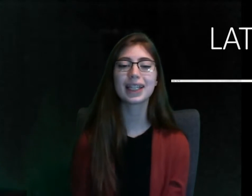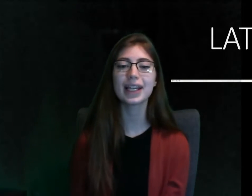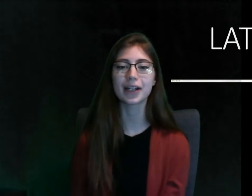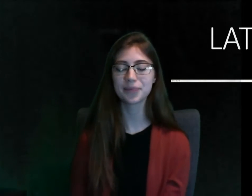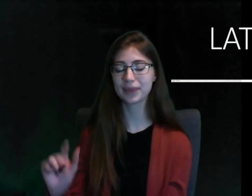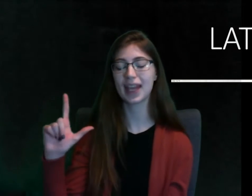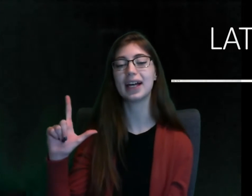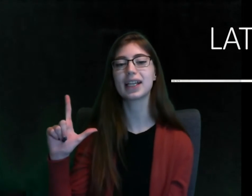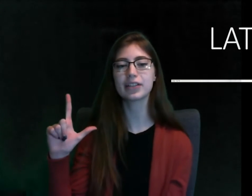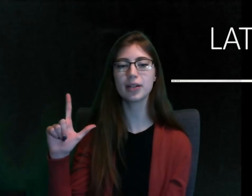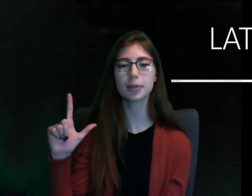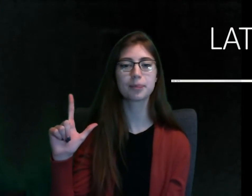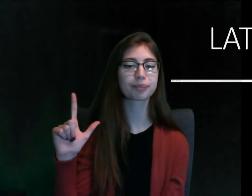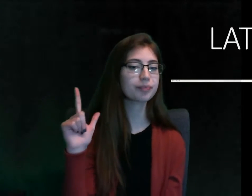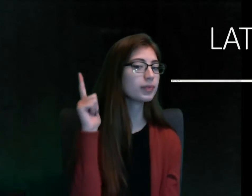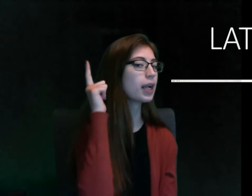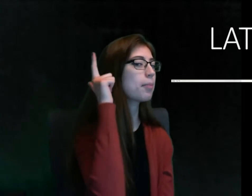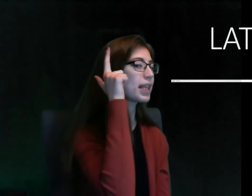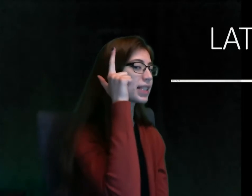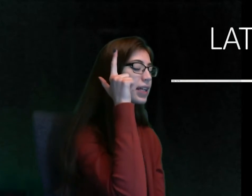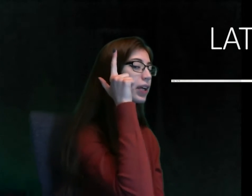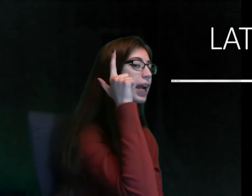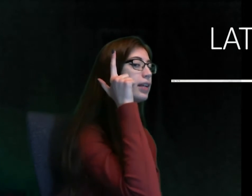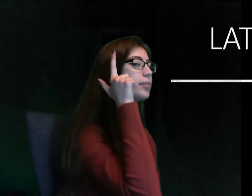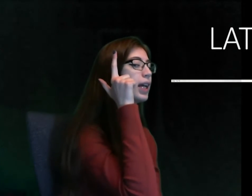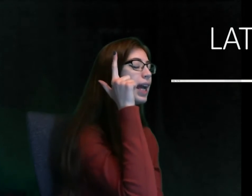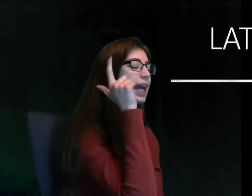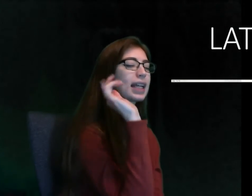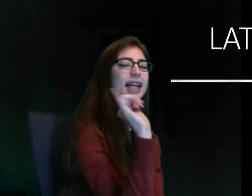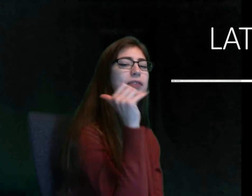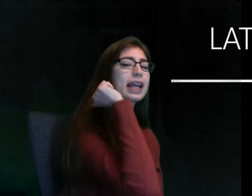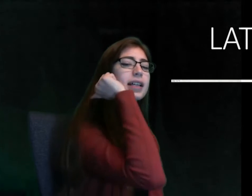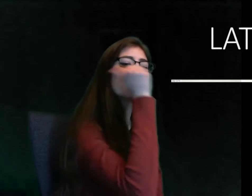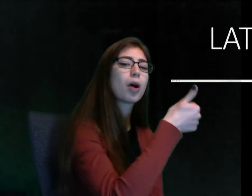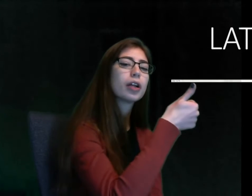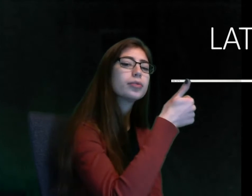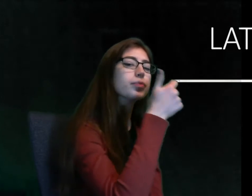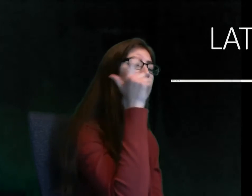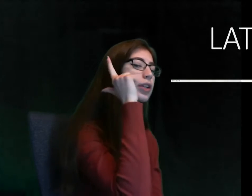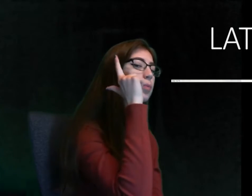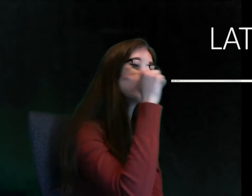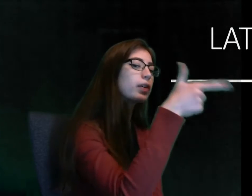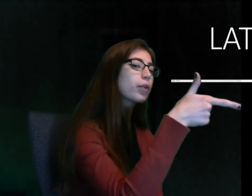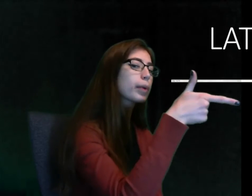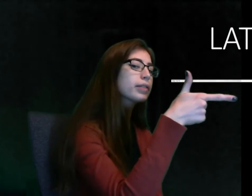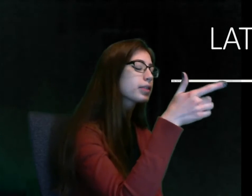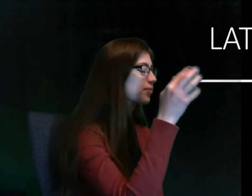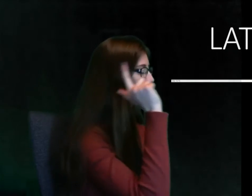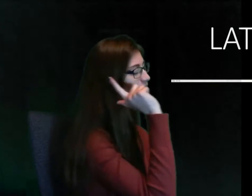Later. L hand shape by the side of your head. And kind of like tomorrow, you're going to move it forwards.